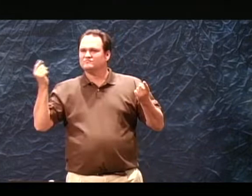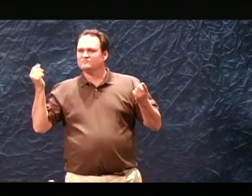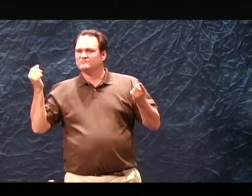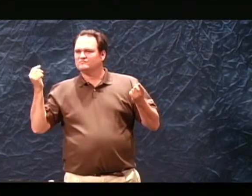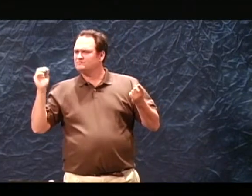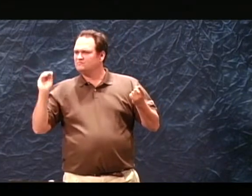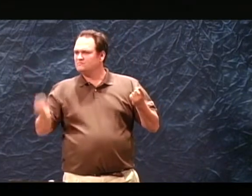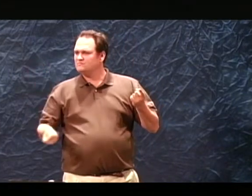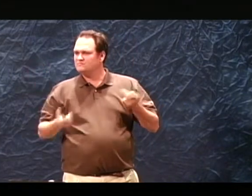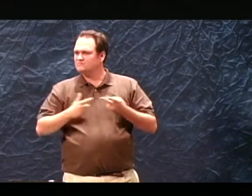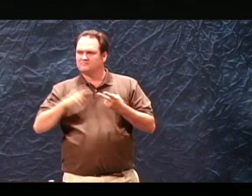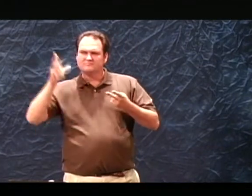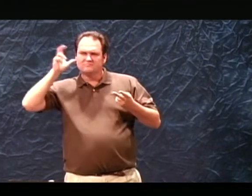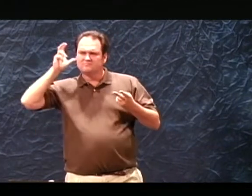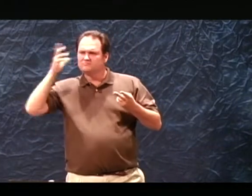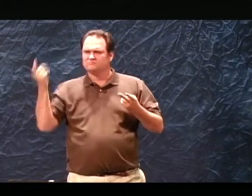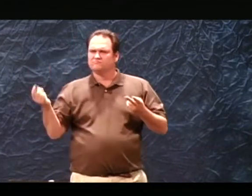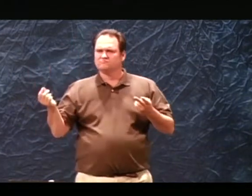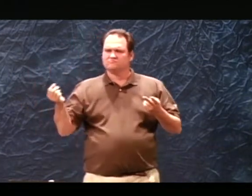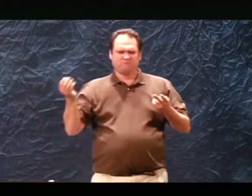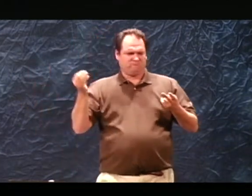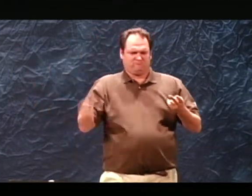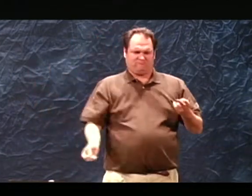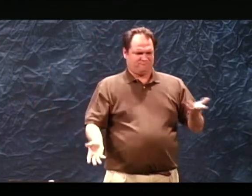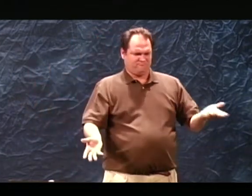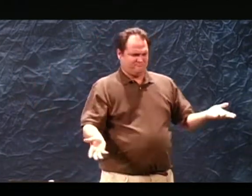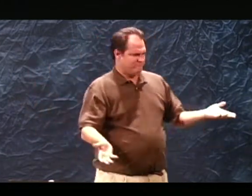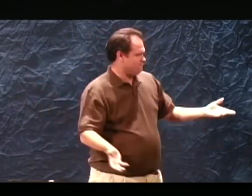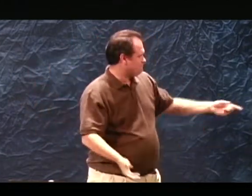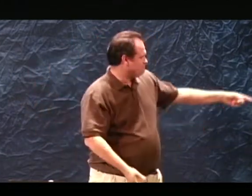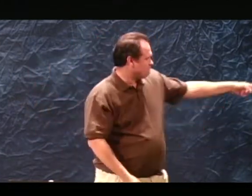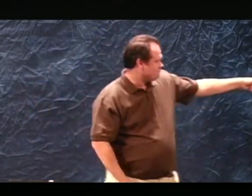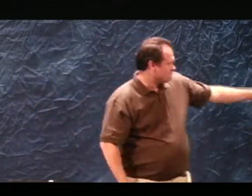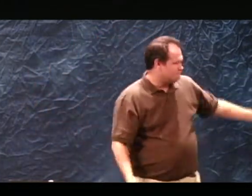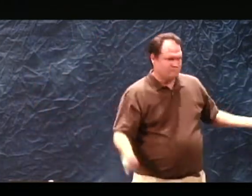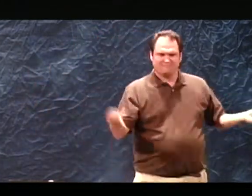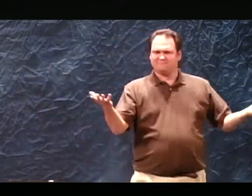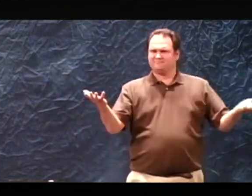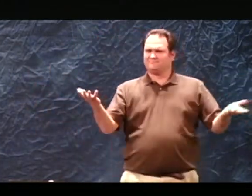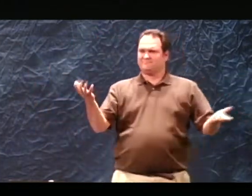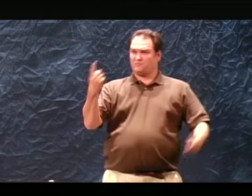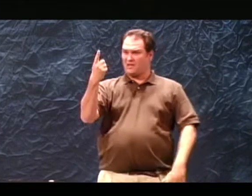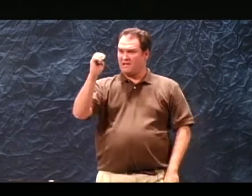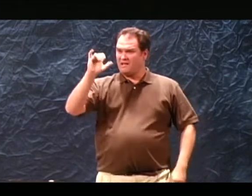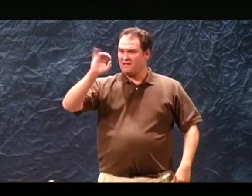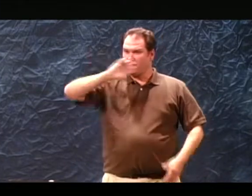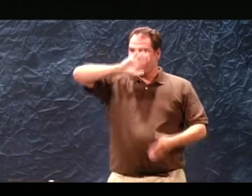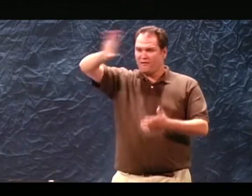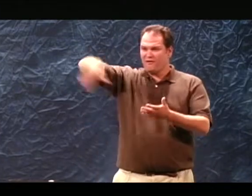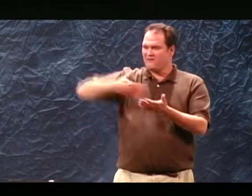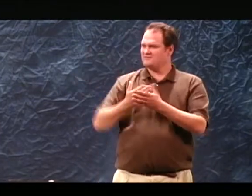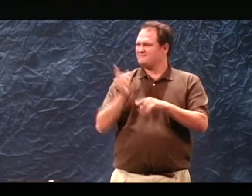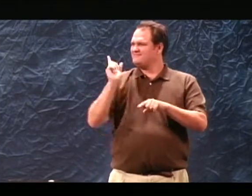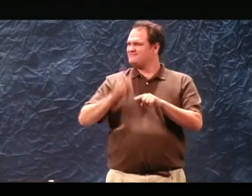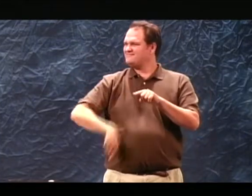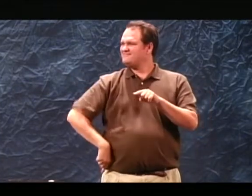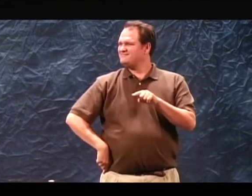where it would be the sense of smell hearing there would not be it because we would just be an